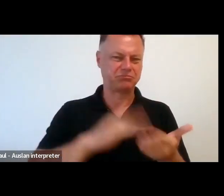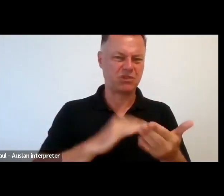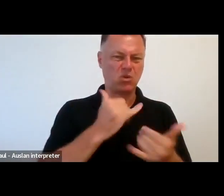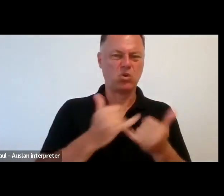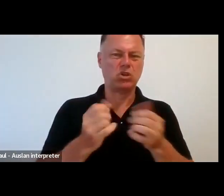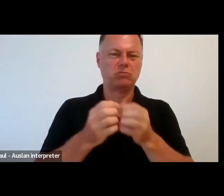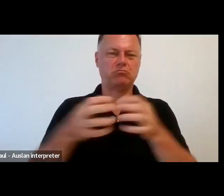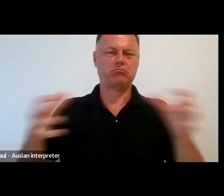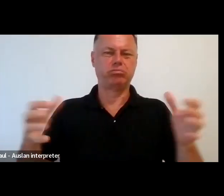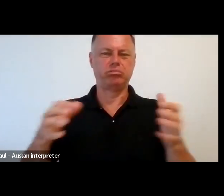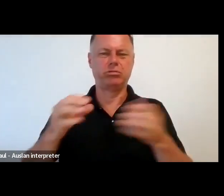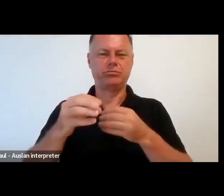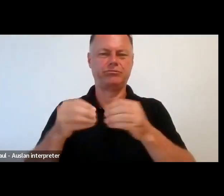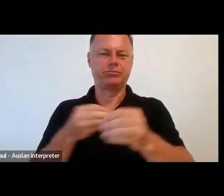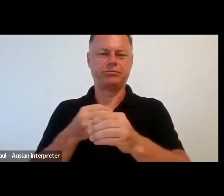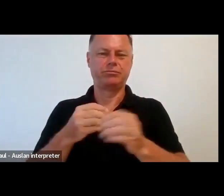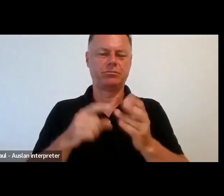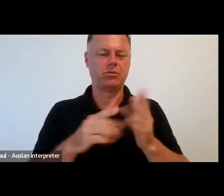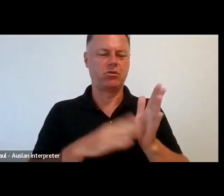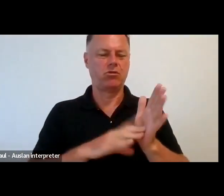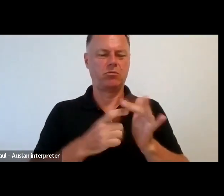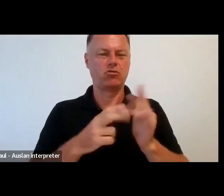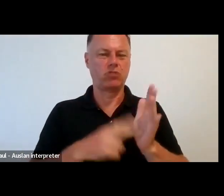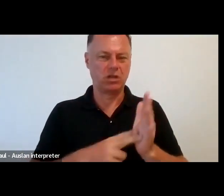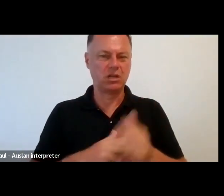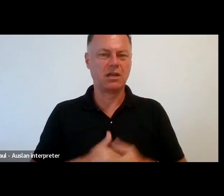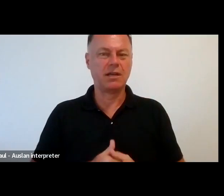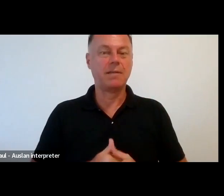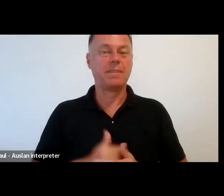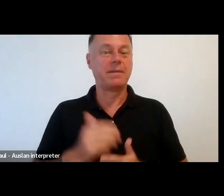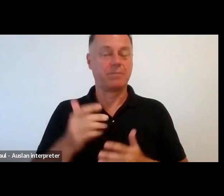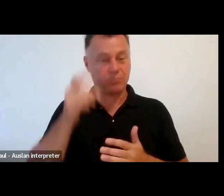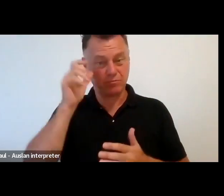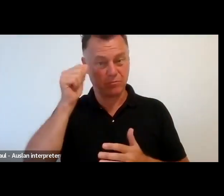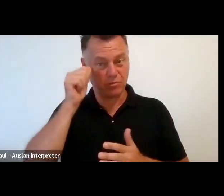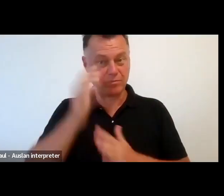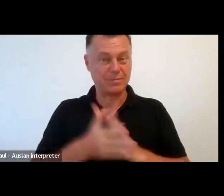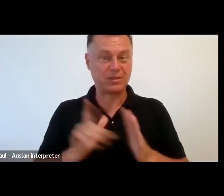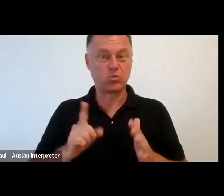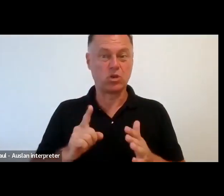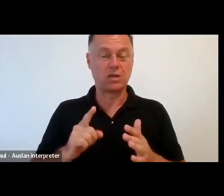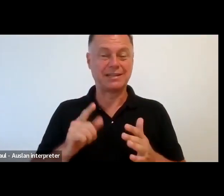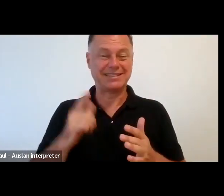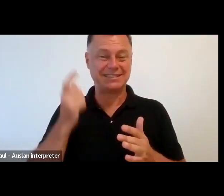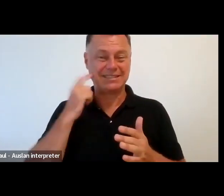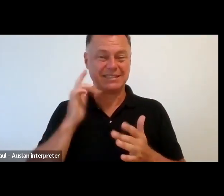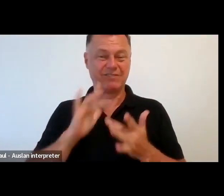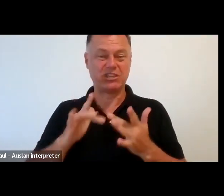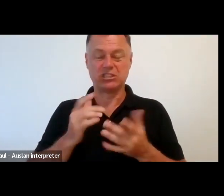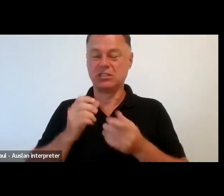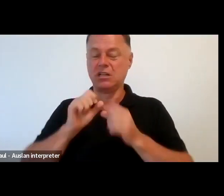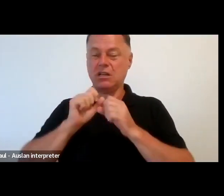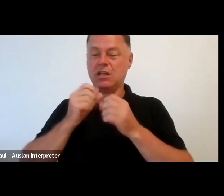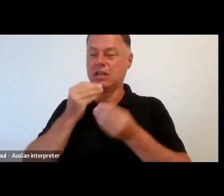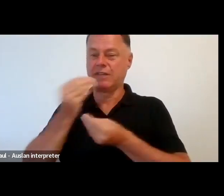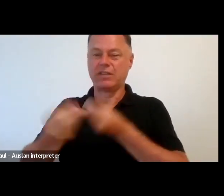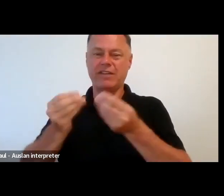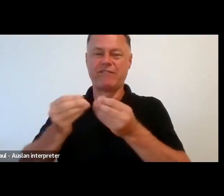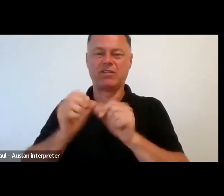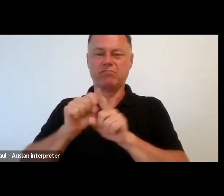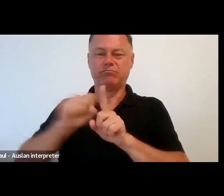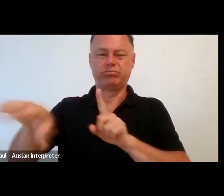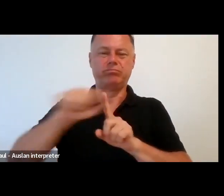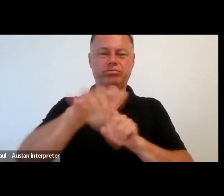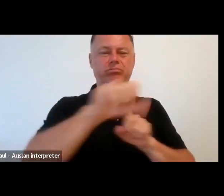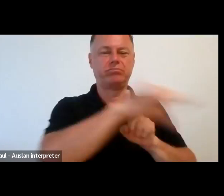with Omicron, that means we're dealing with a much, much more infectious variant. But at the same time, we know that the impact